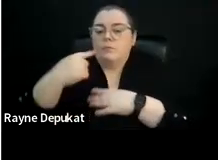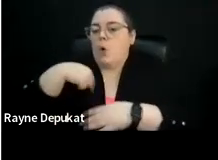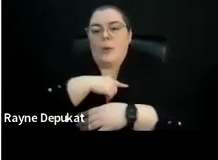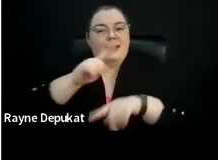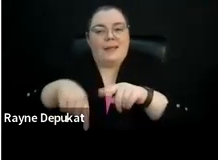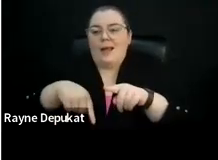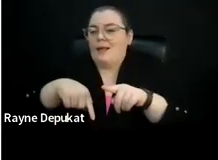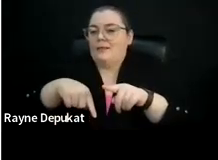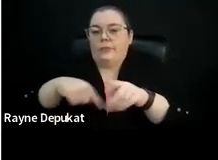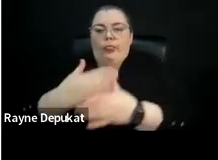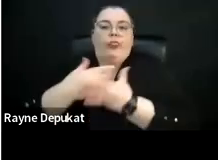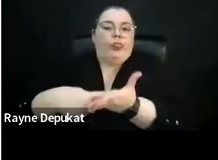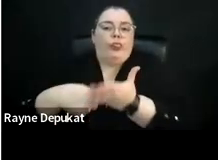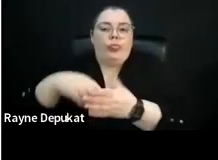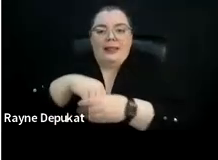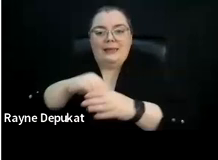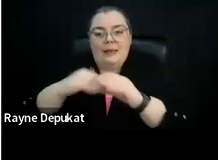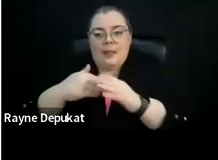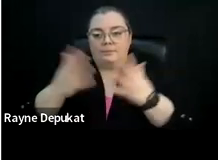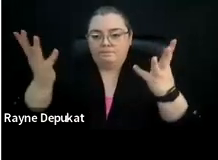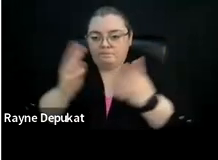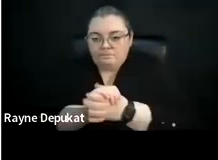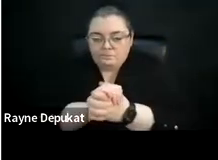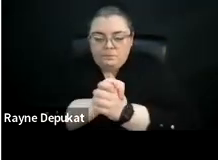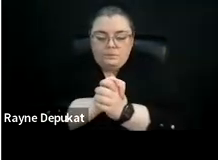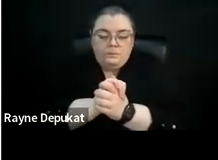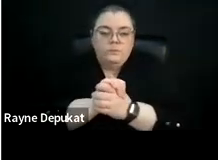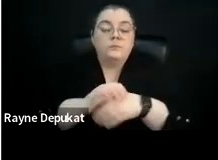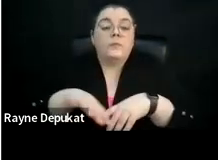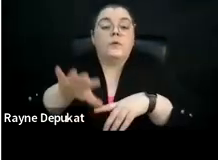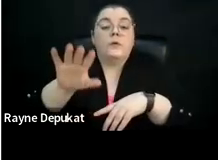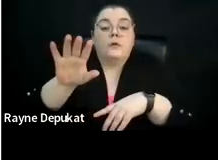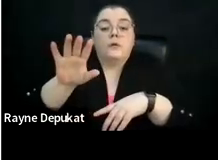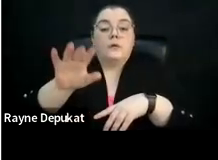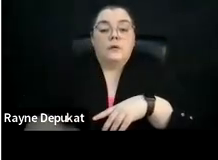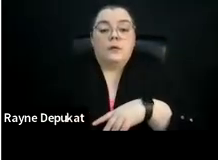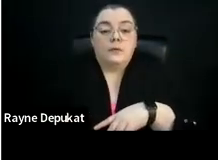be given them, but we can't discuss that in email.